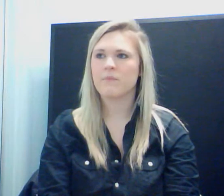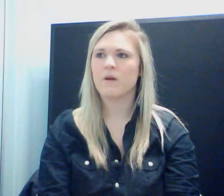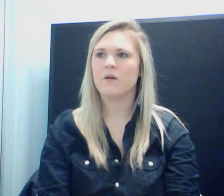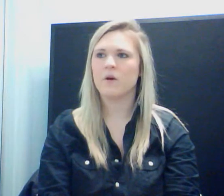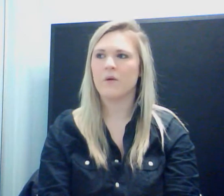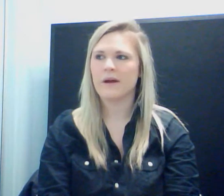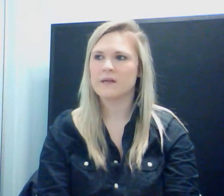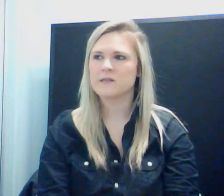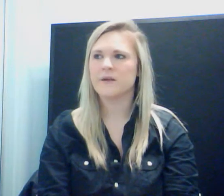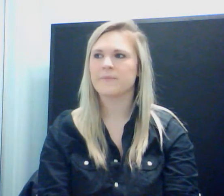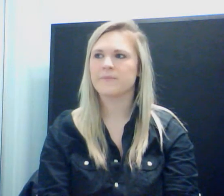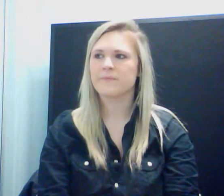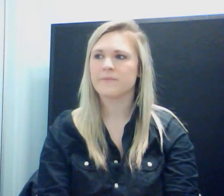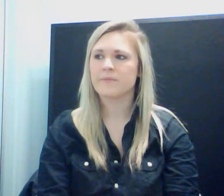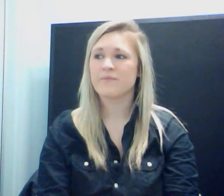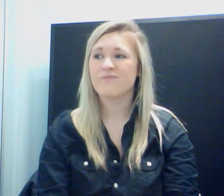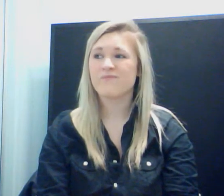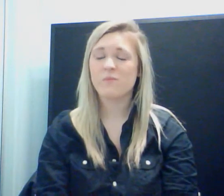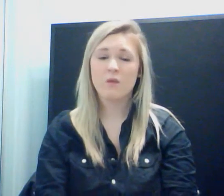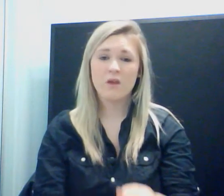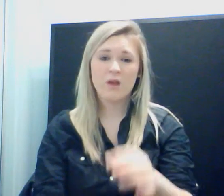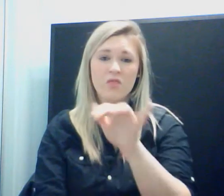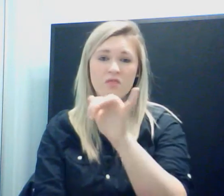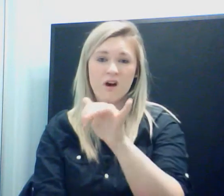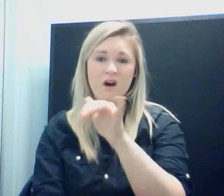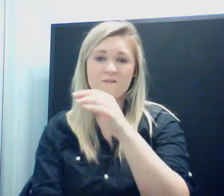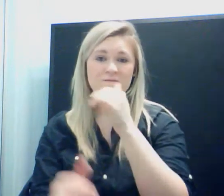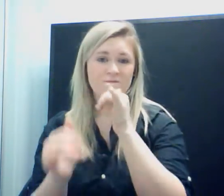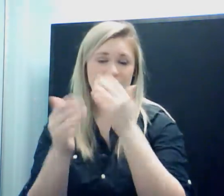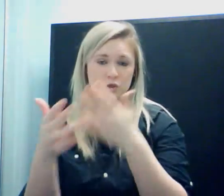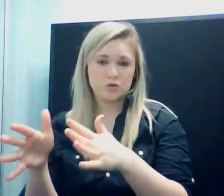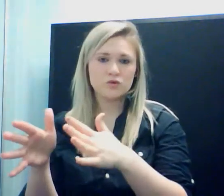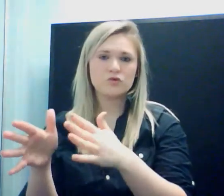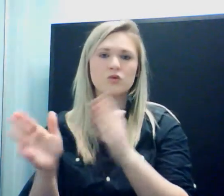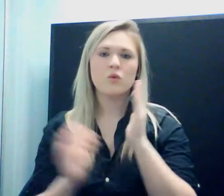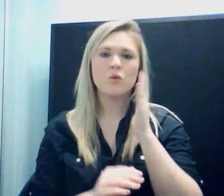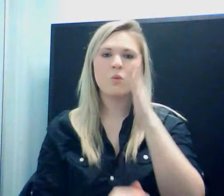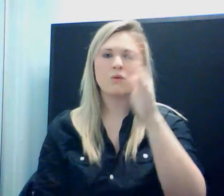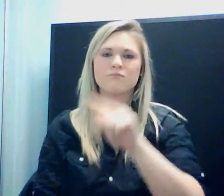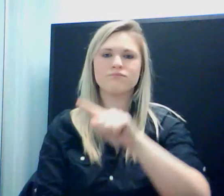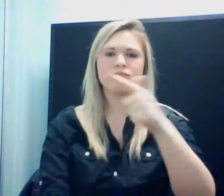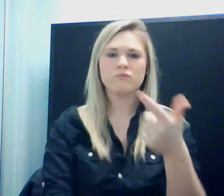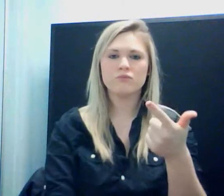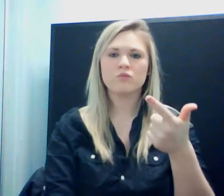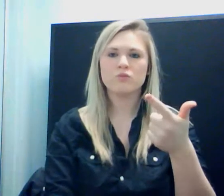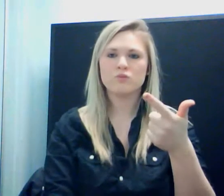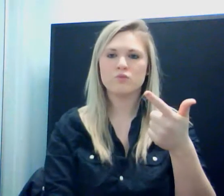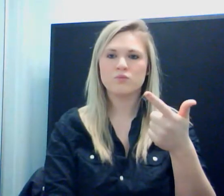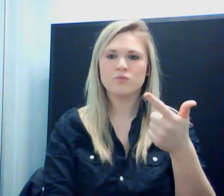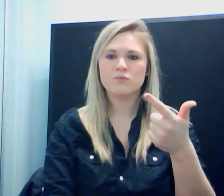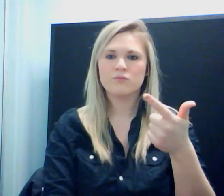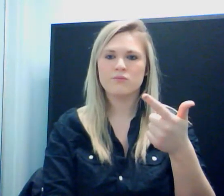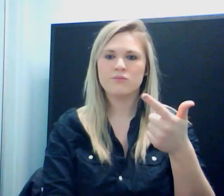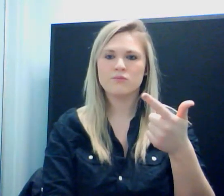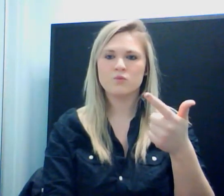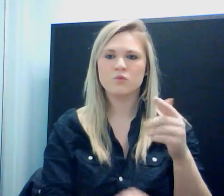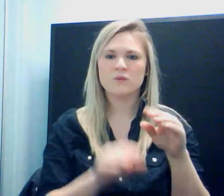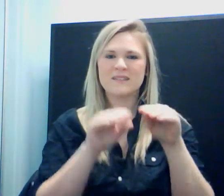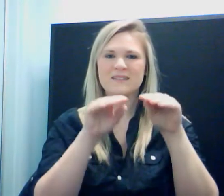Once that package is completed, they turn it over to an investor who takes maybe 3